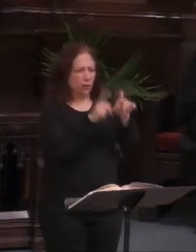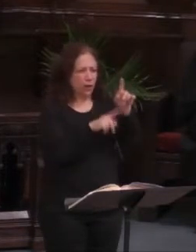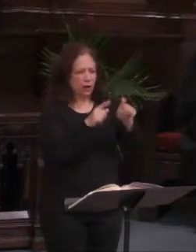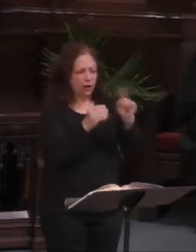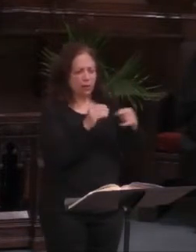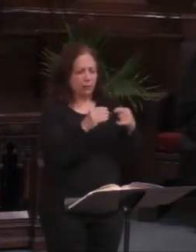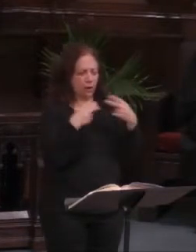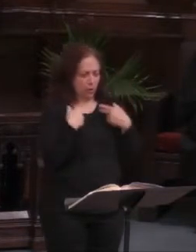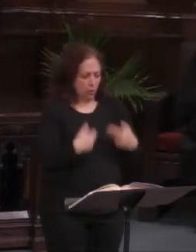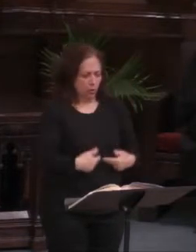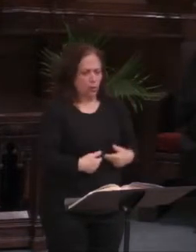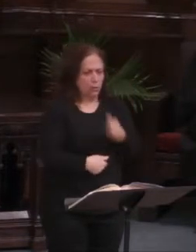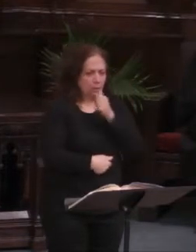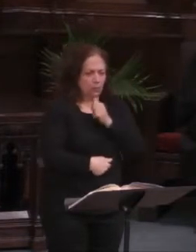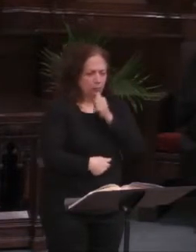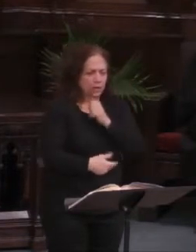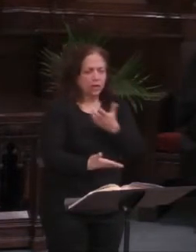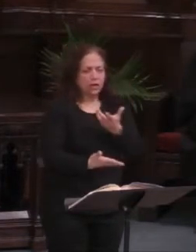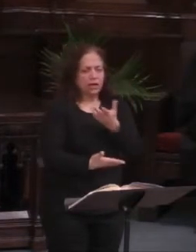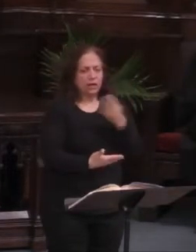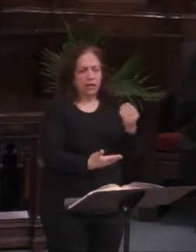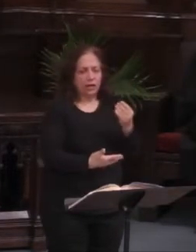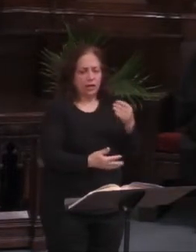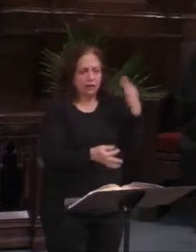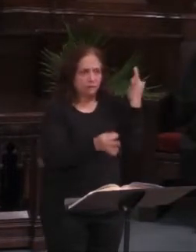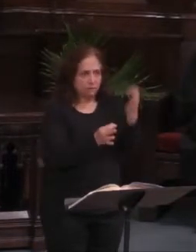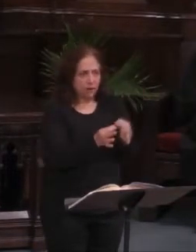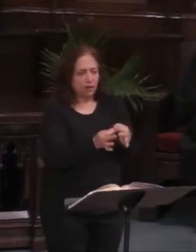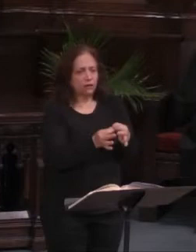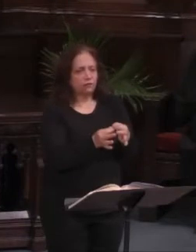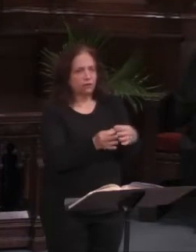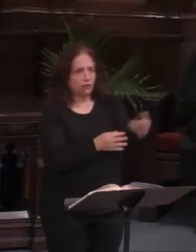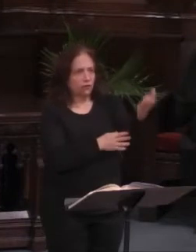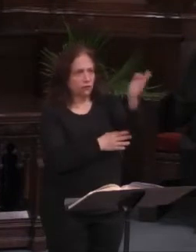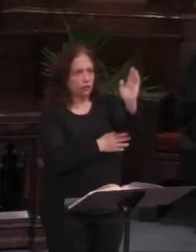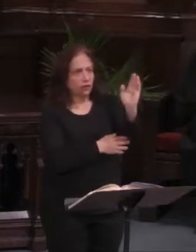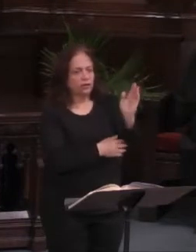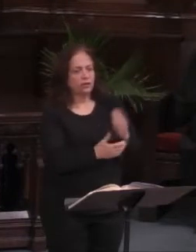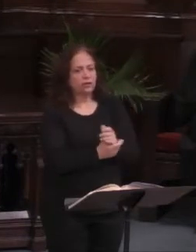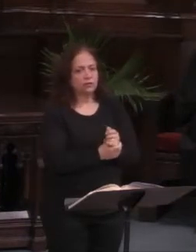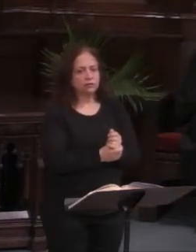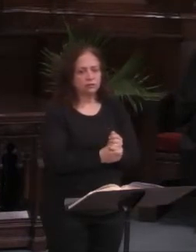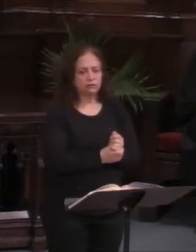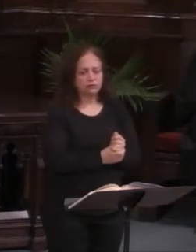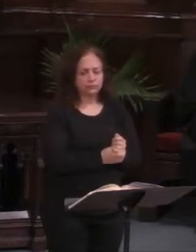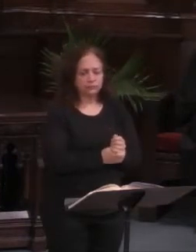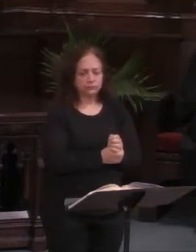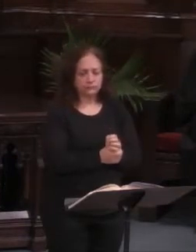about human culpability and the faithfulness of Yahweh, our God.